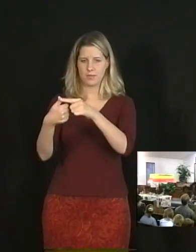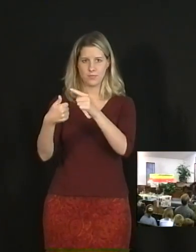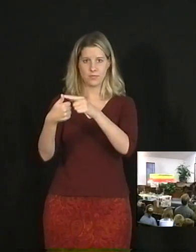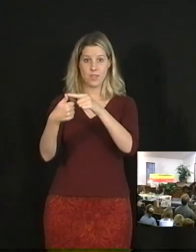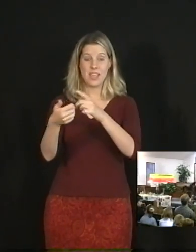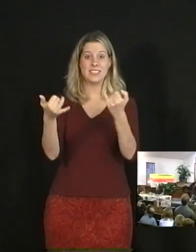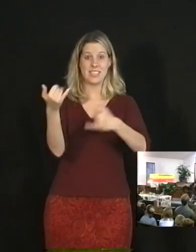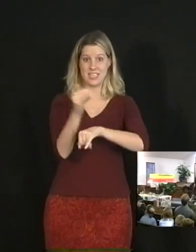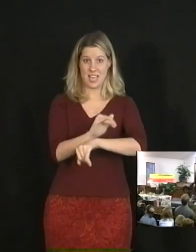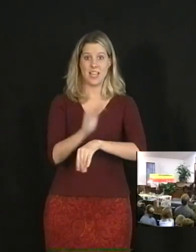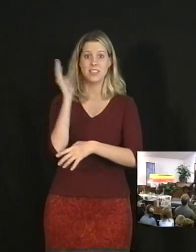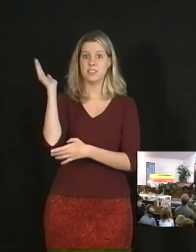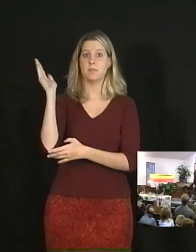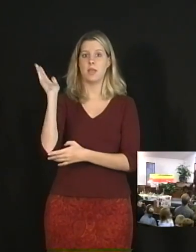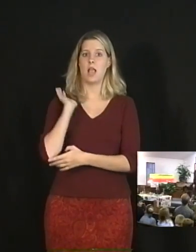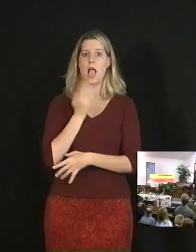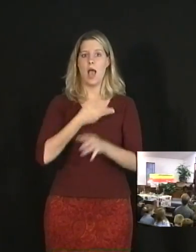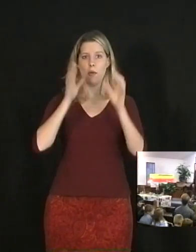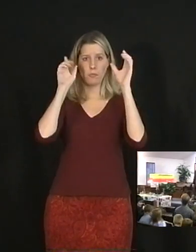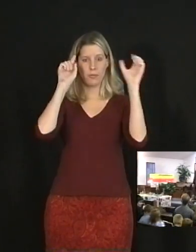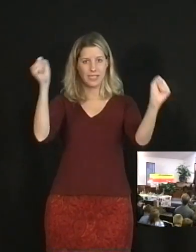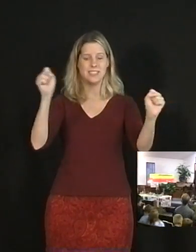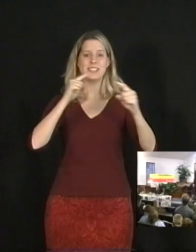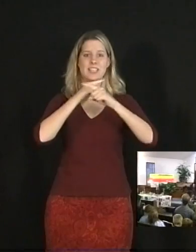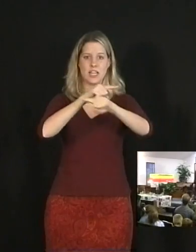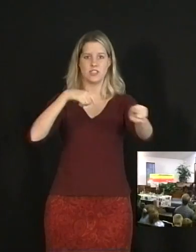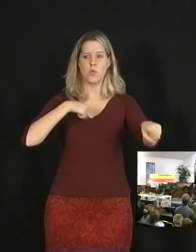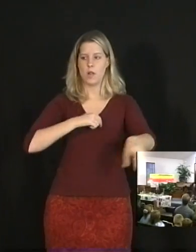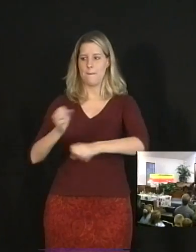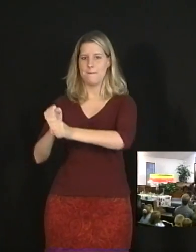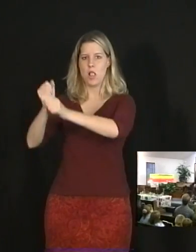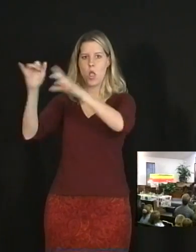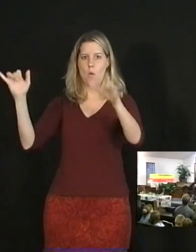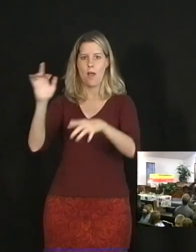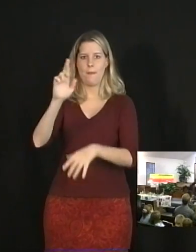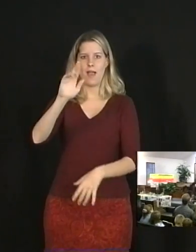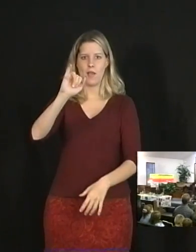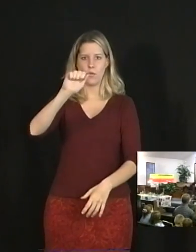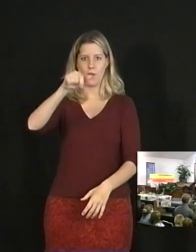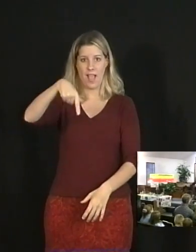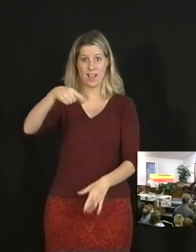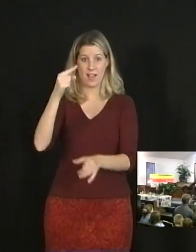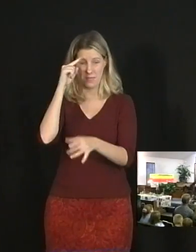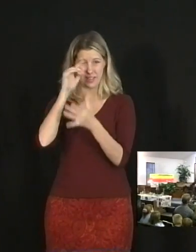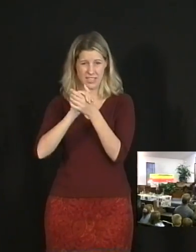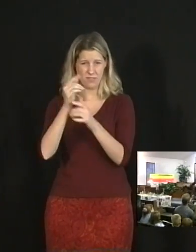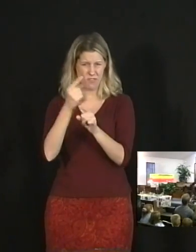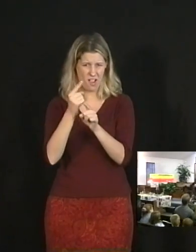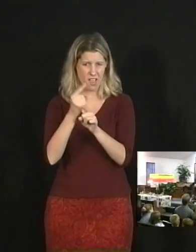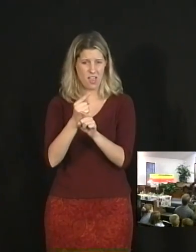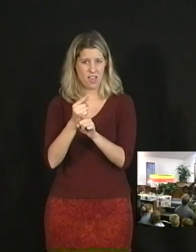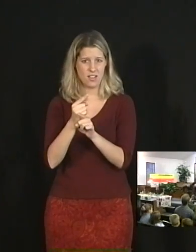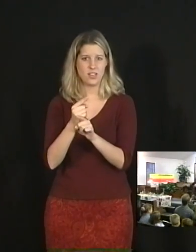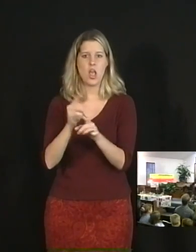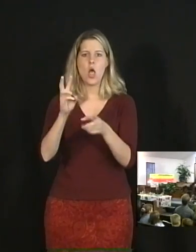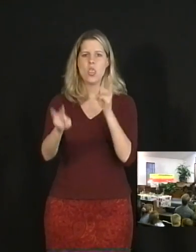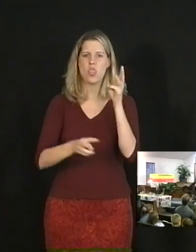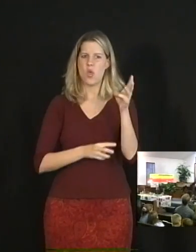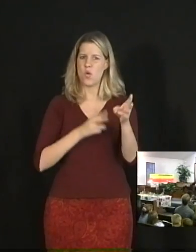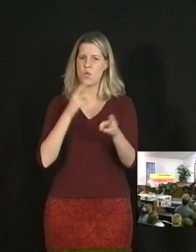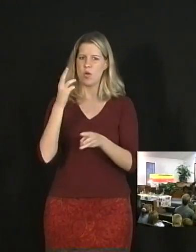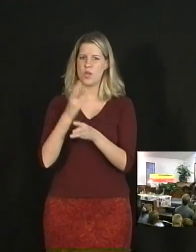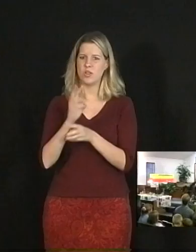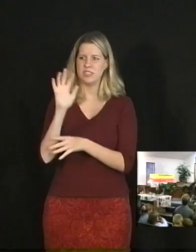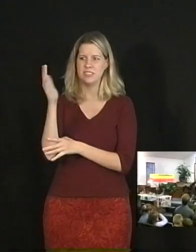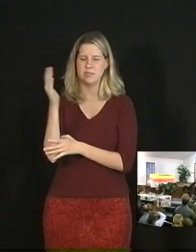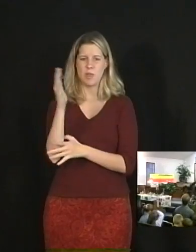happening? Tonight as I speak, our president is announcing we're about to go blow up Iraq, I believe, right? The